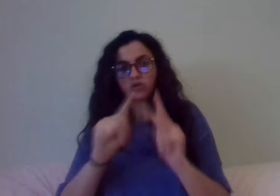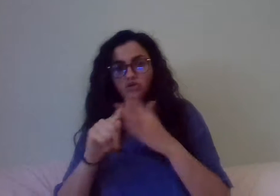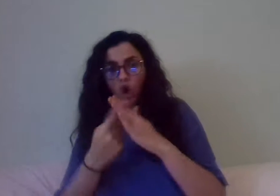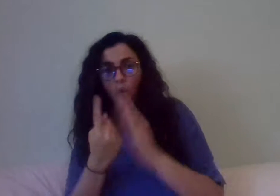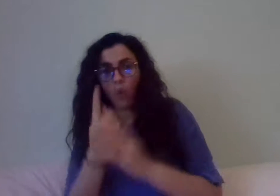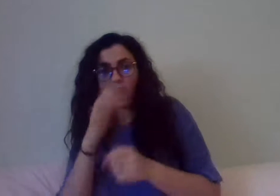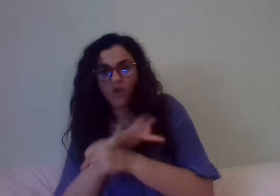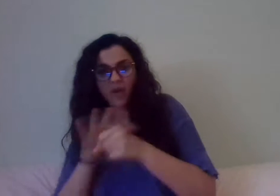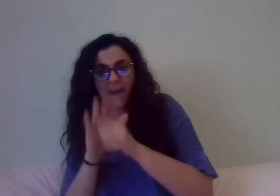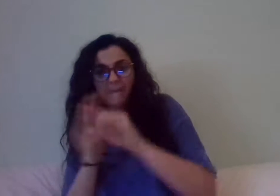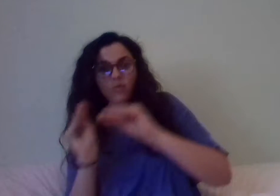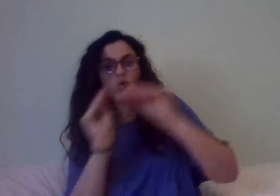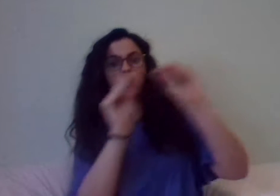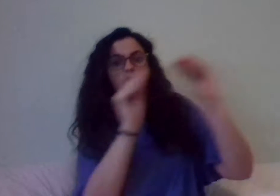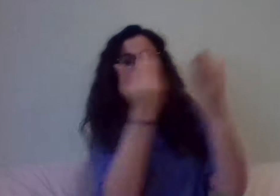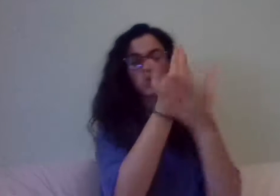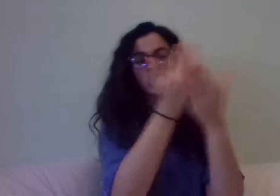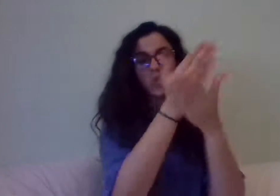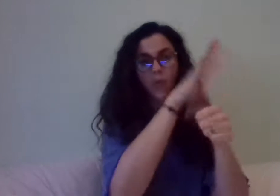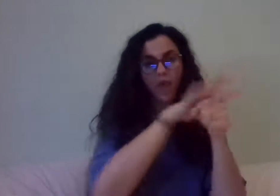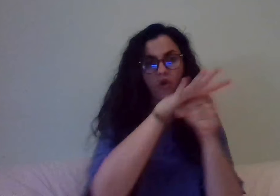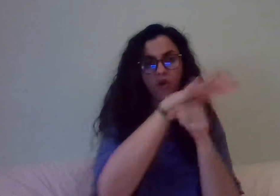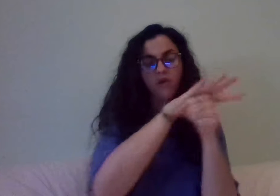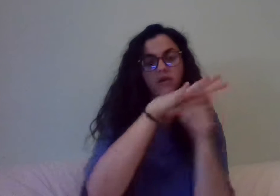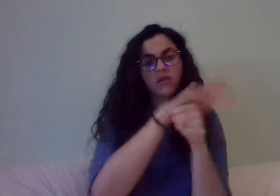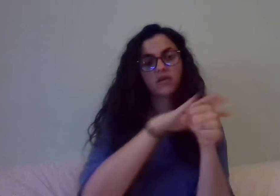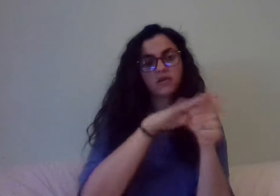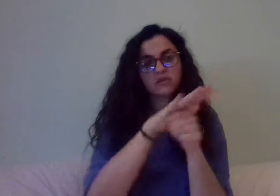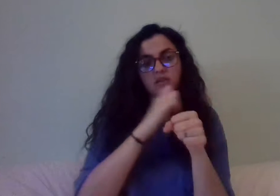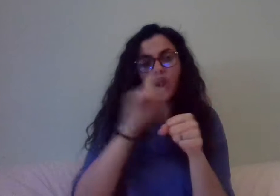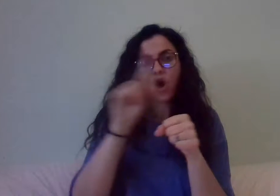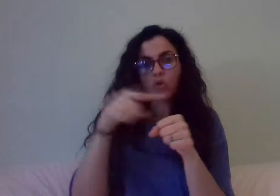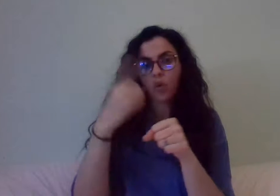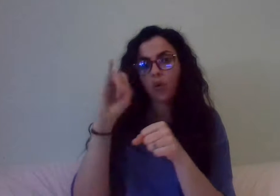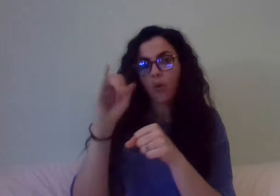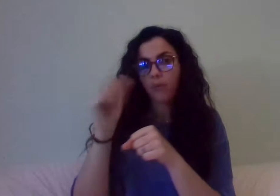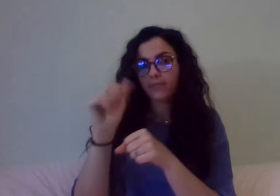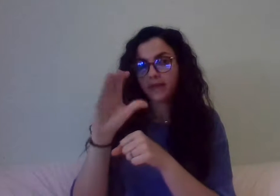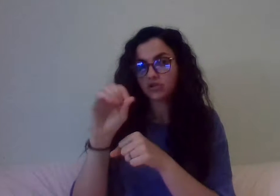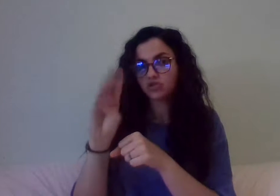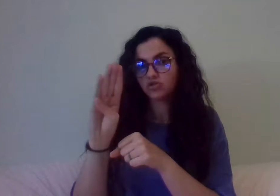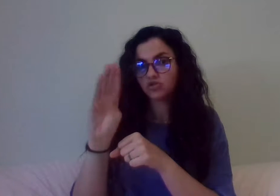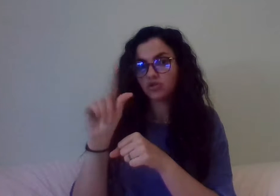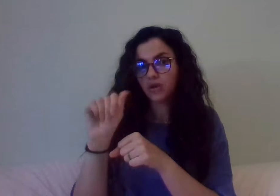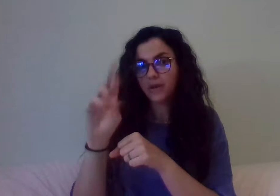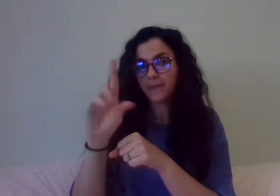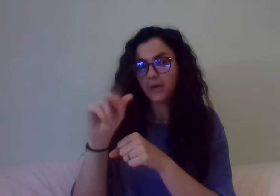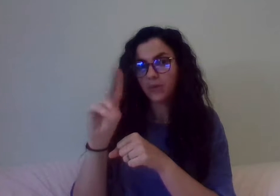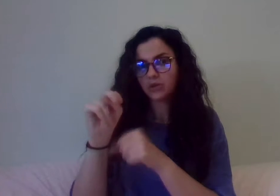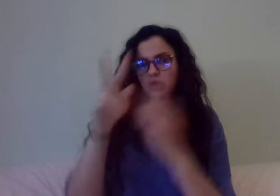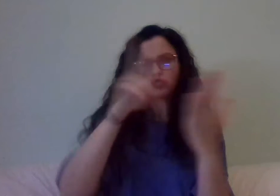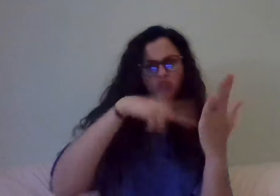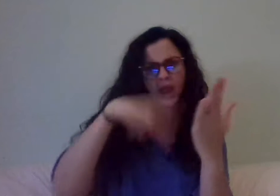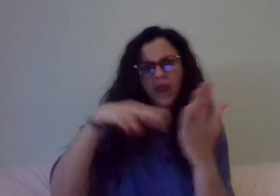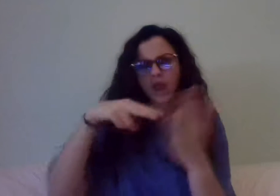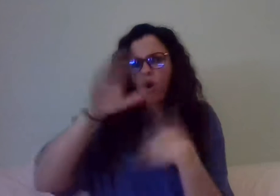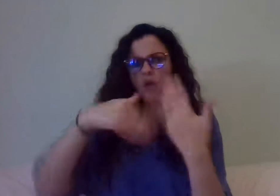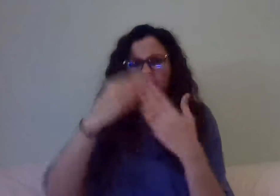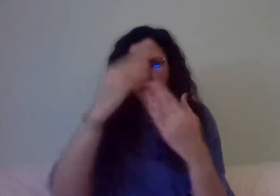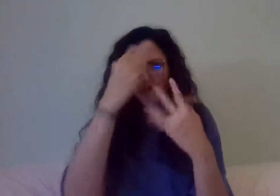only was Jacob Lawrence reading voraciously the sources of information that he had at the community centers and libraries and cultural